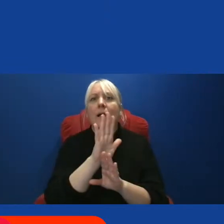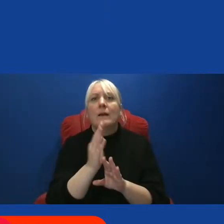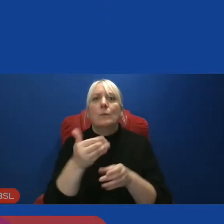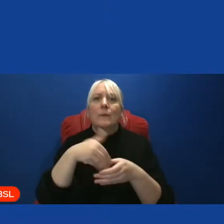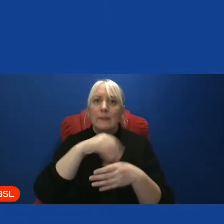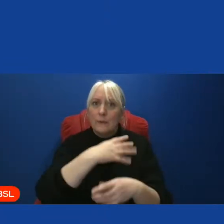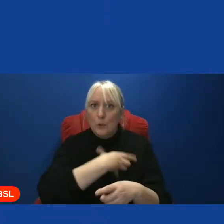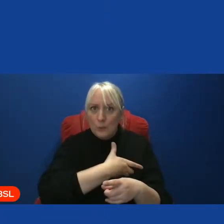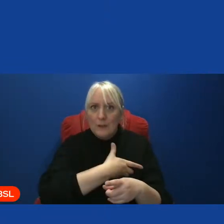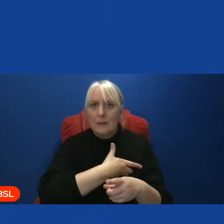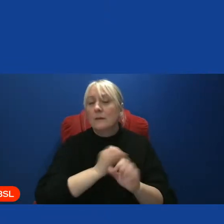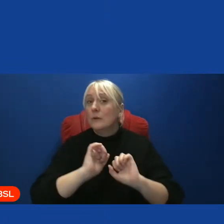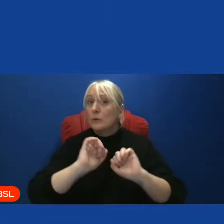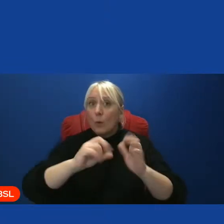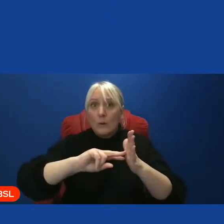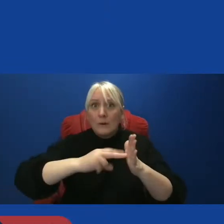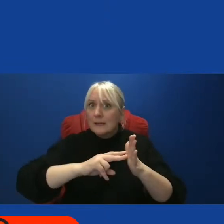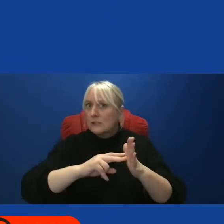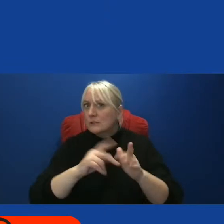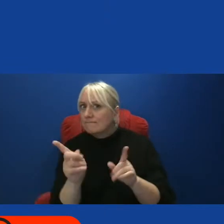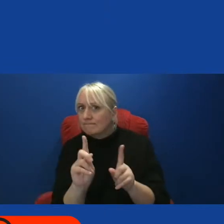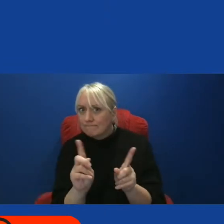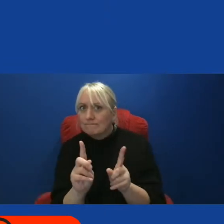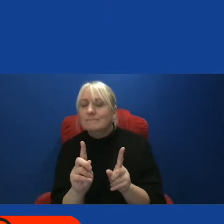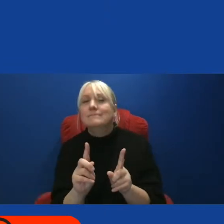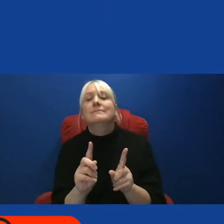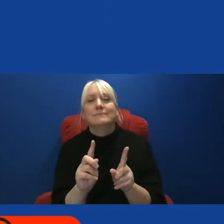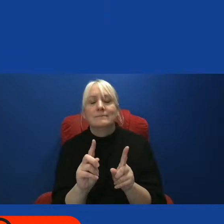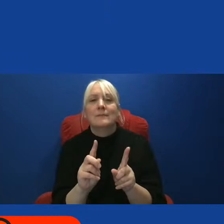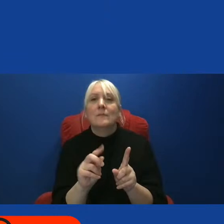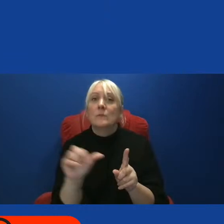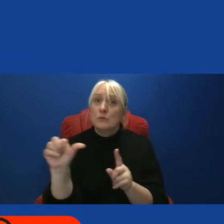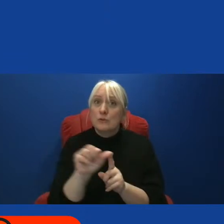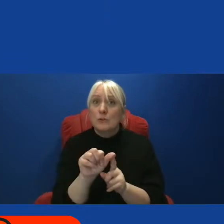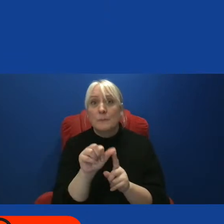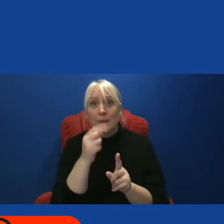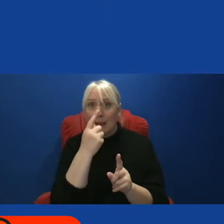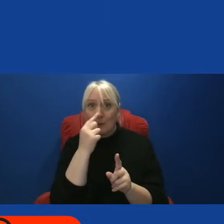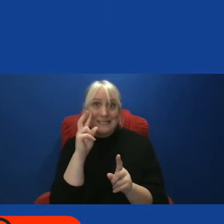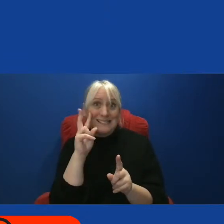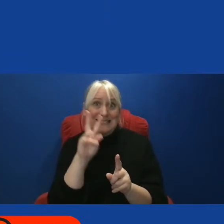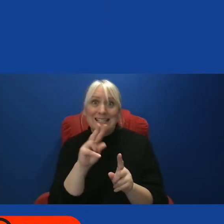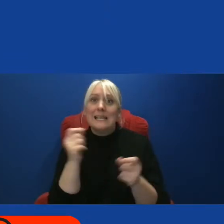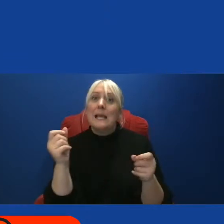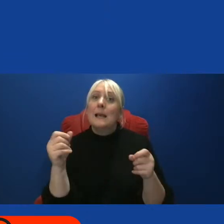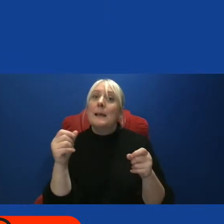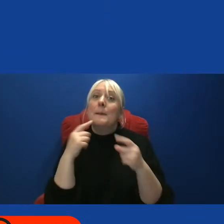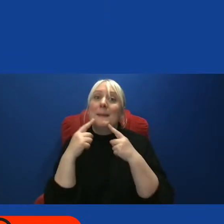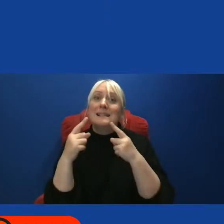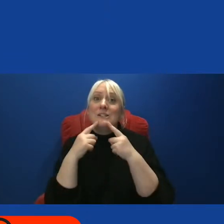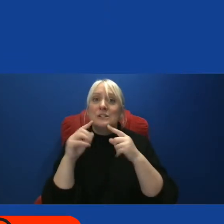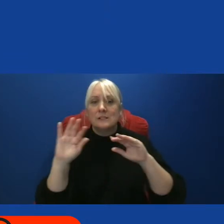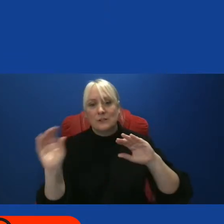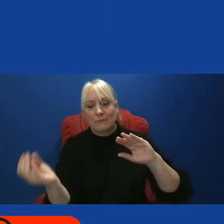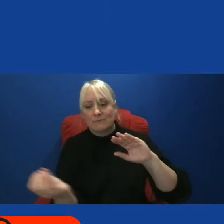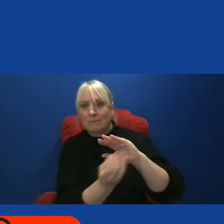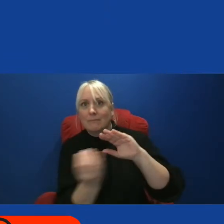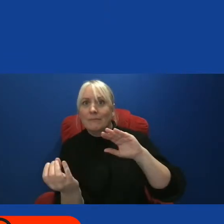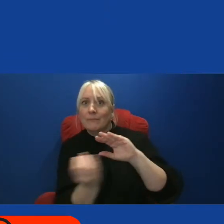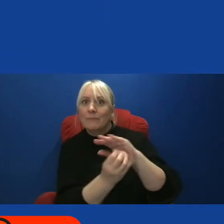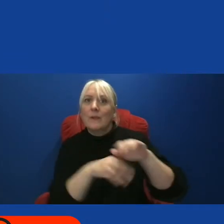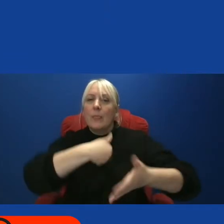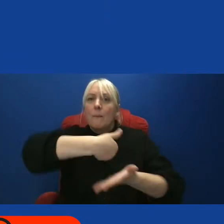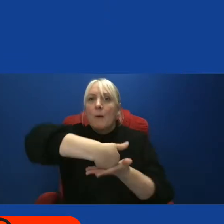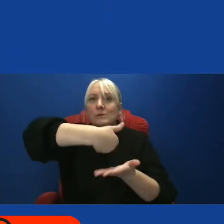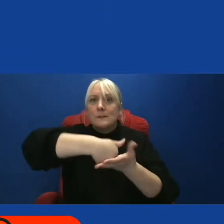you're from, and keep those messages of solidarity coming. And you should be able to see them going across the bottom of the screen throughout the evening's